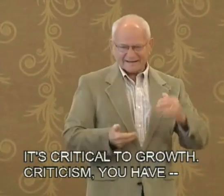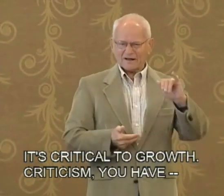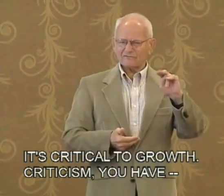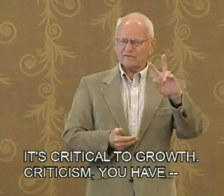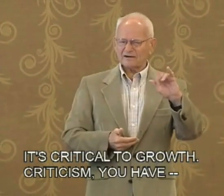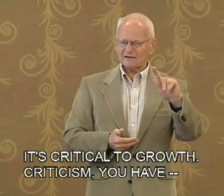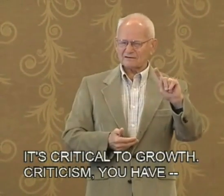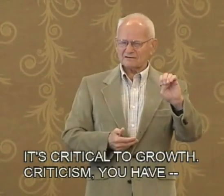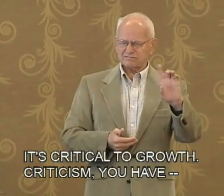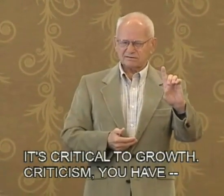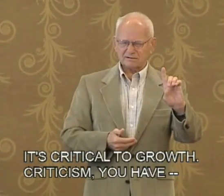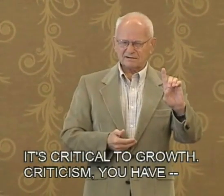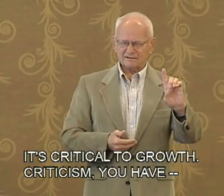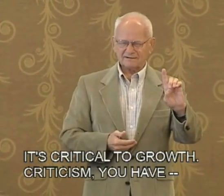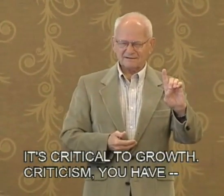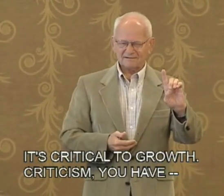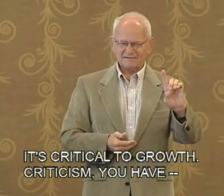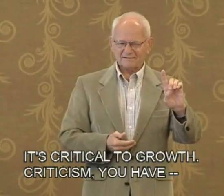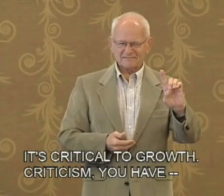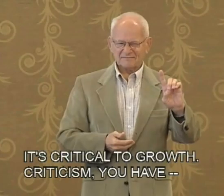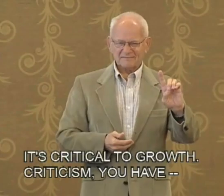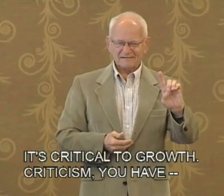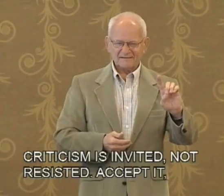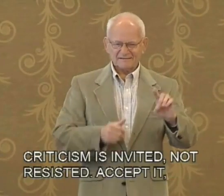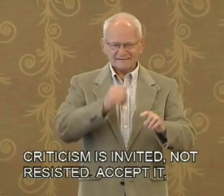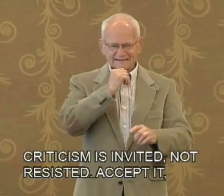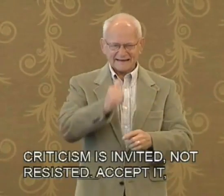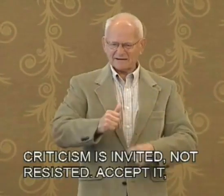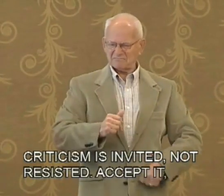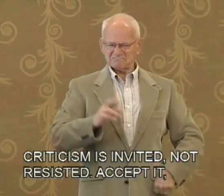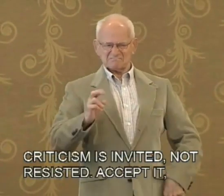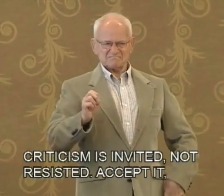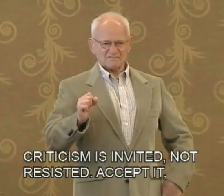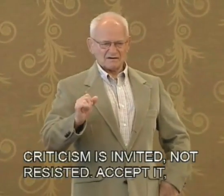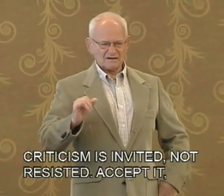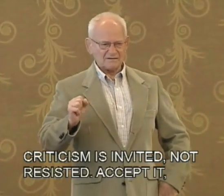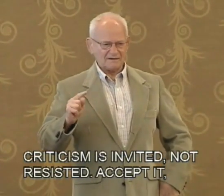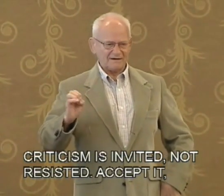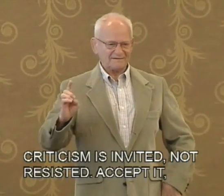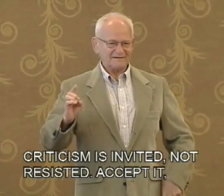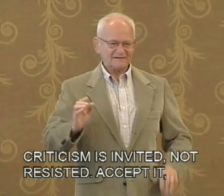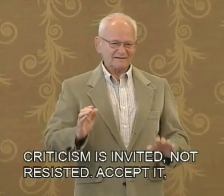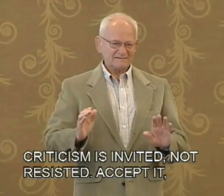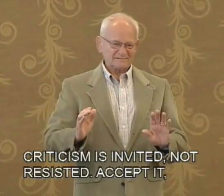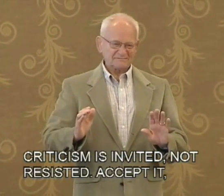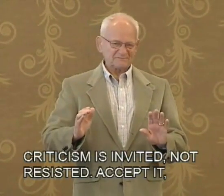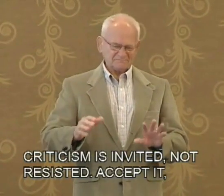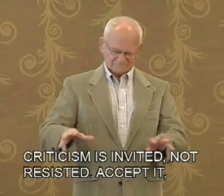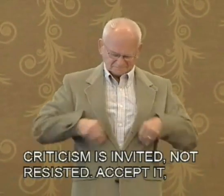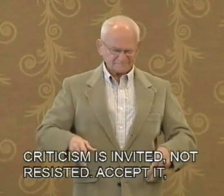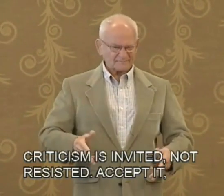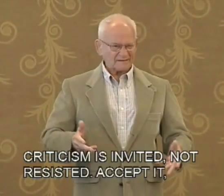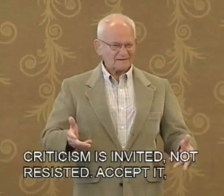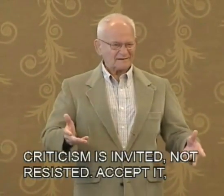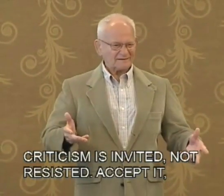Criticism, you have, criticism is invited, not resisted. Accepted.